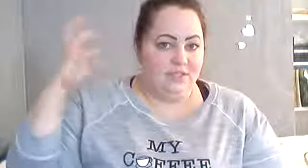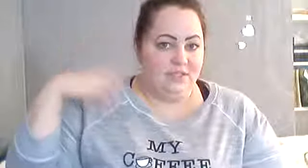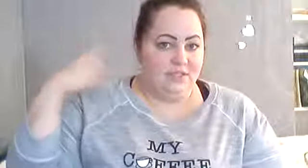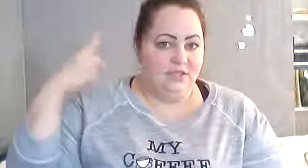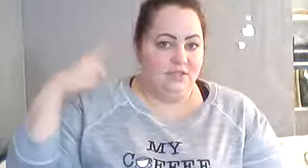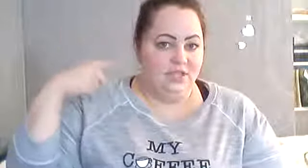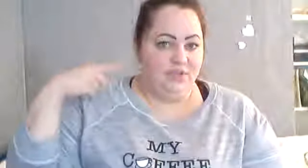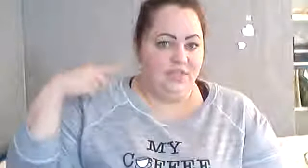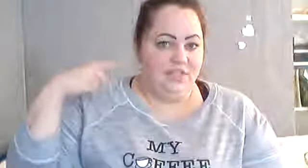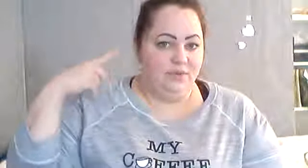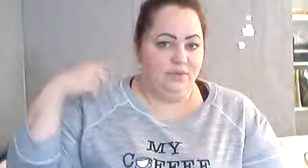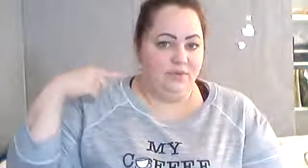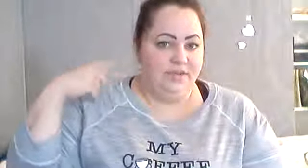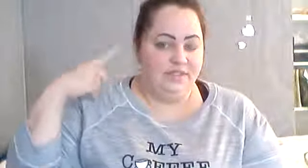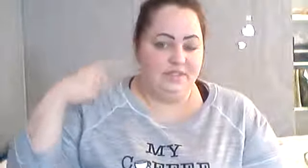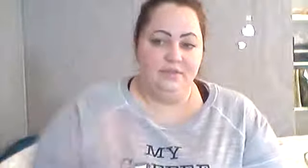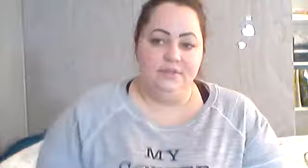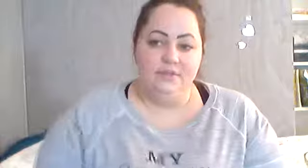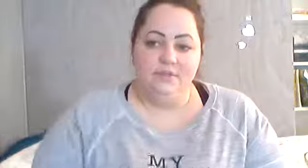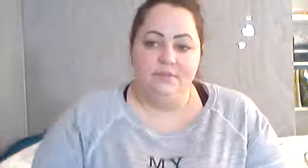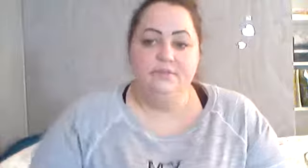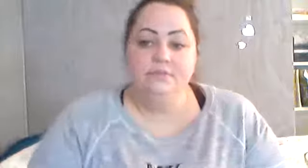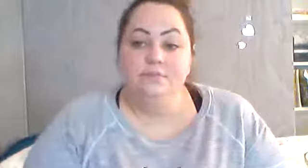crazy. Generally this one, crazy.